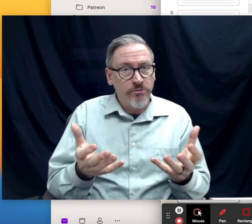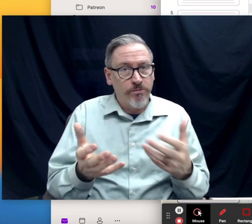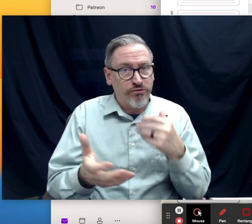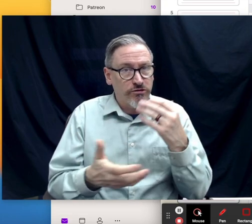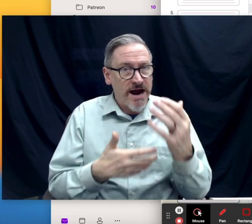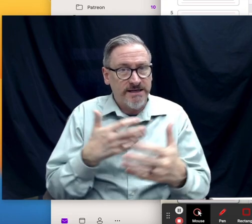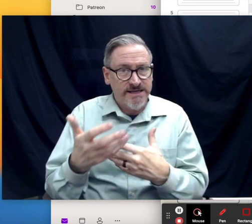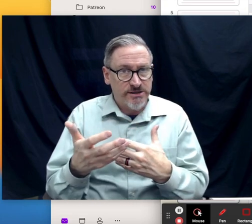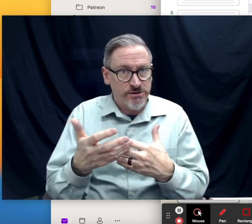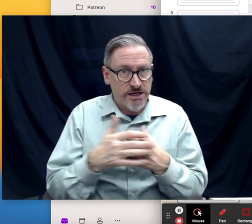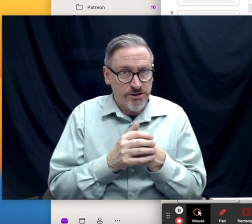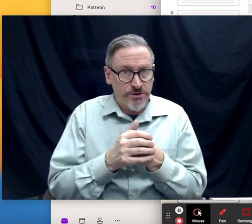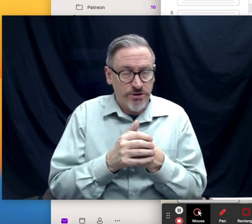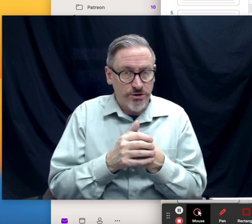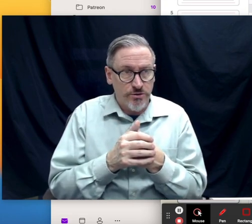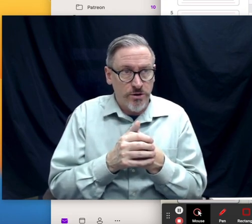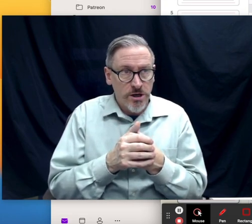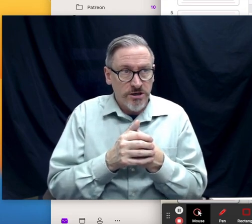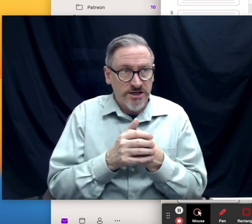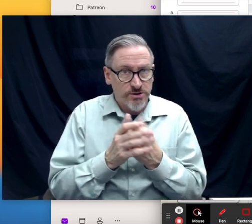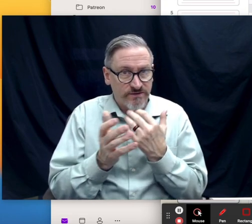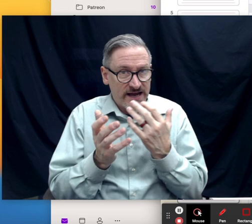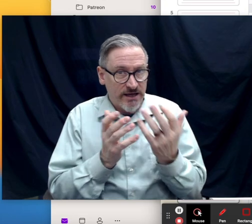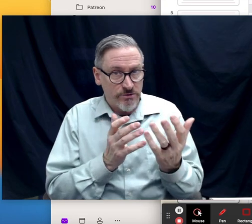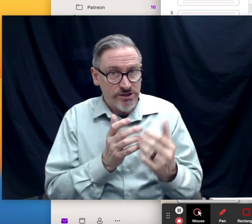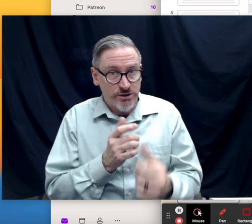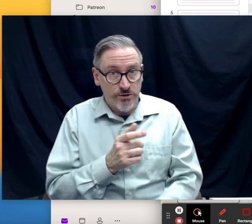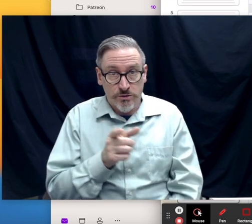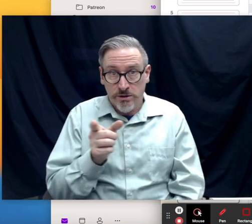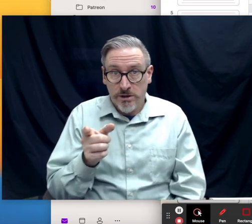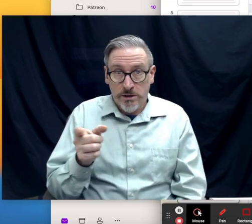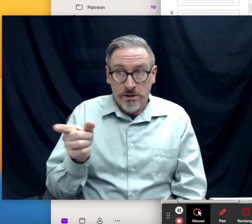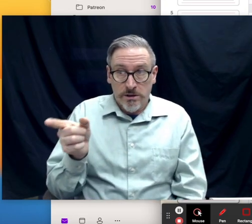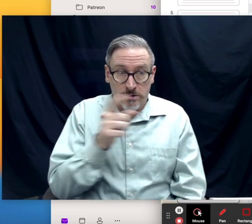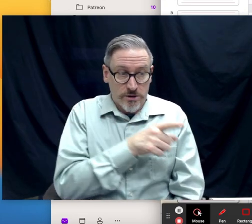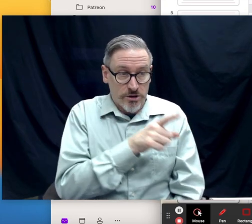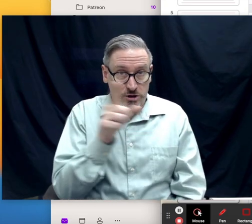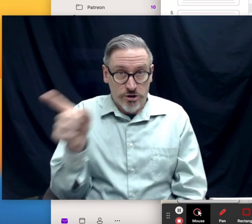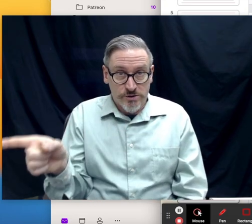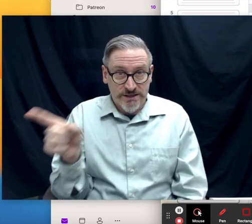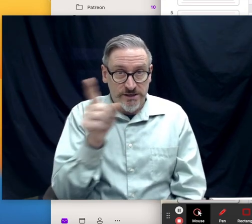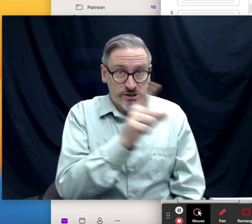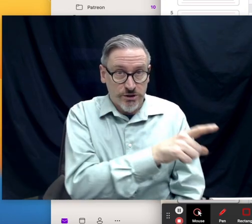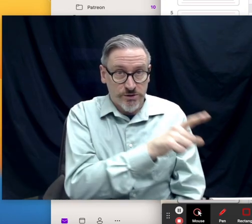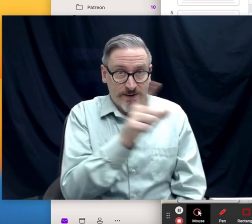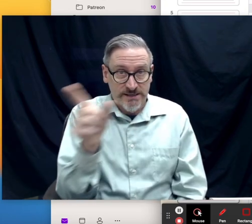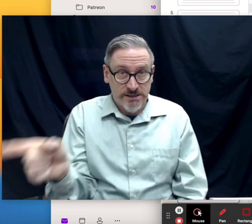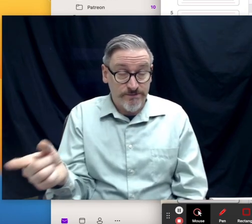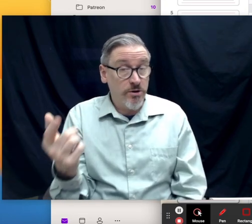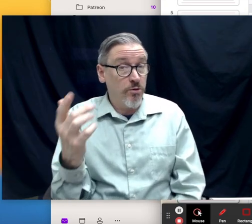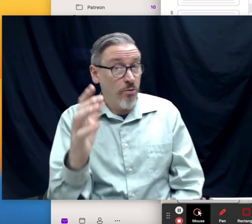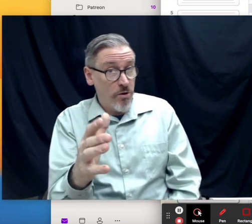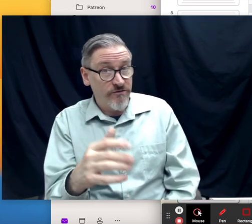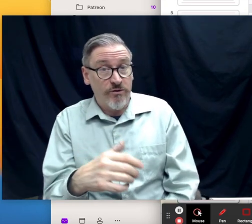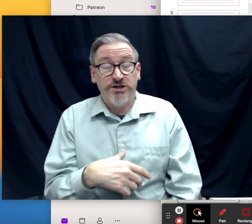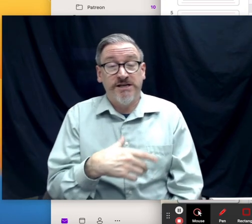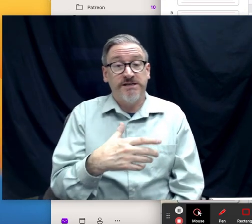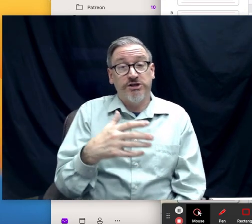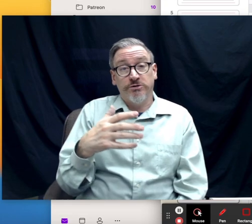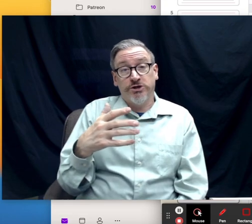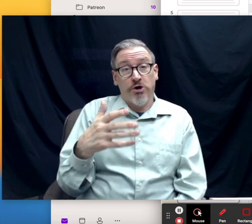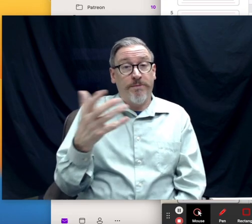good practice exercise you can do to sort of get used to using these two spaces. One of